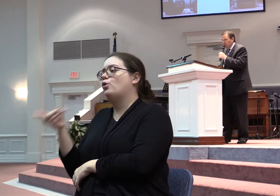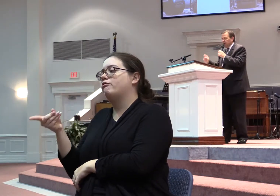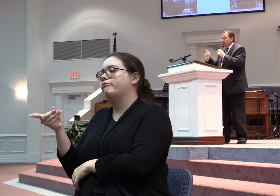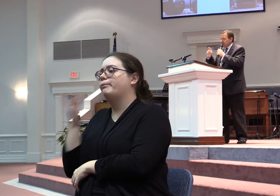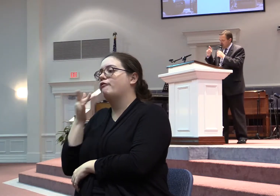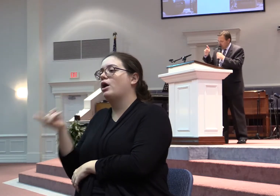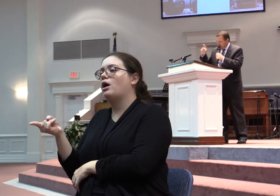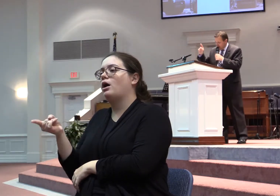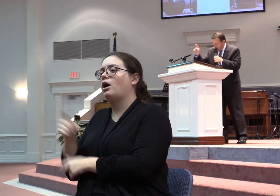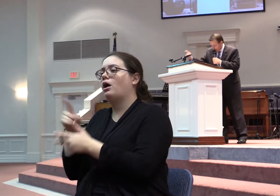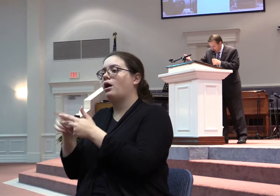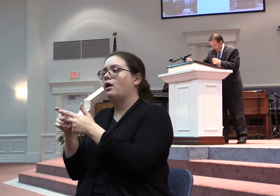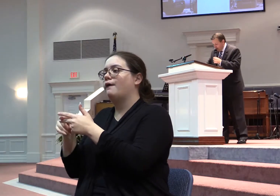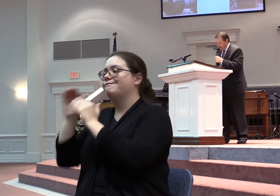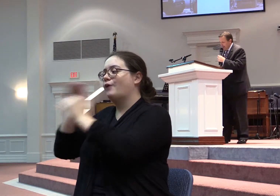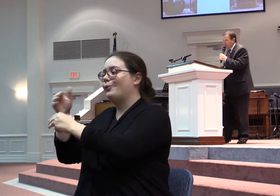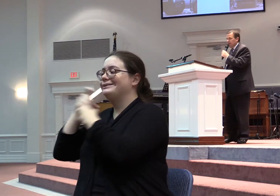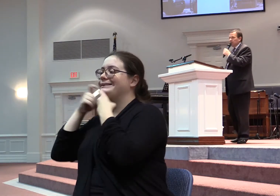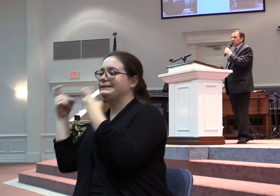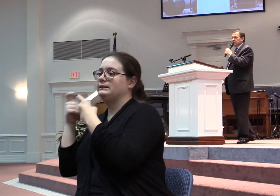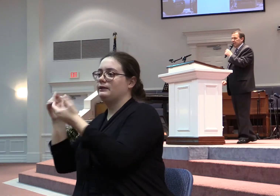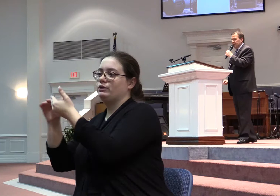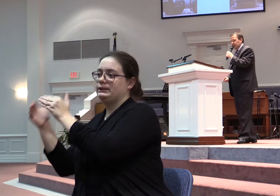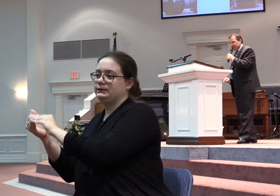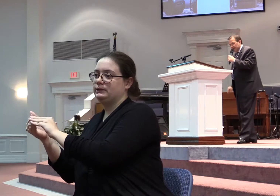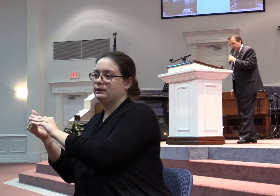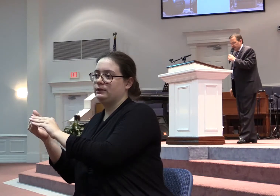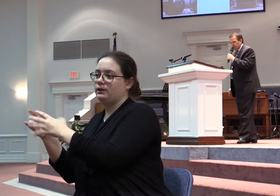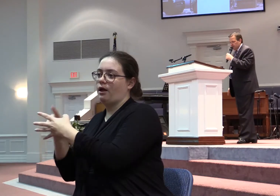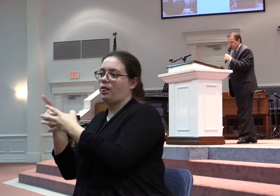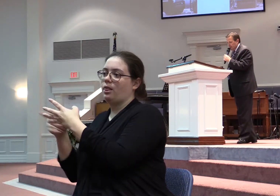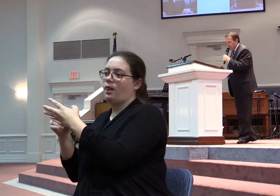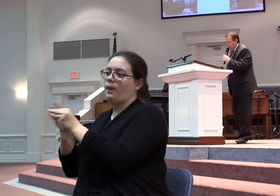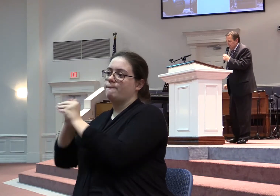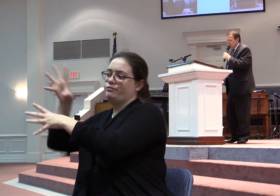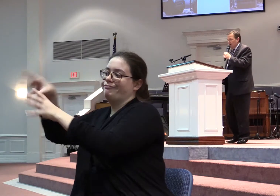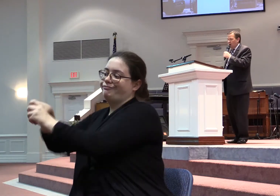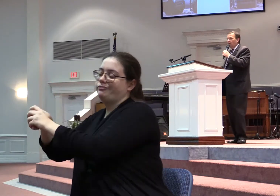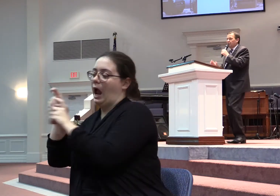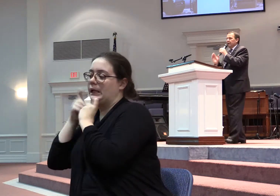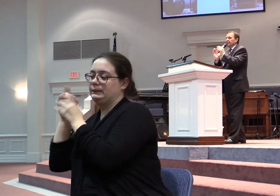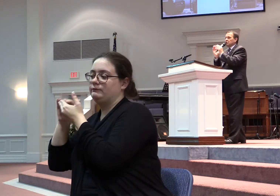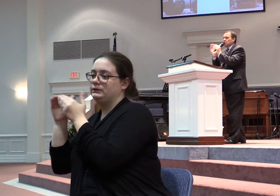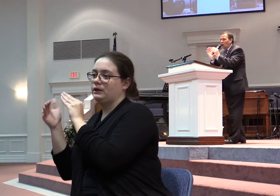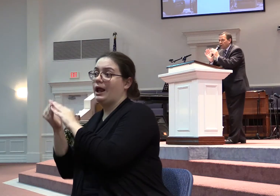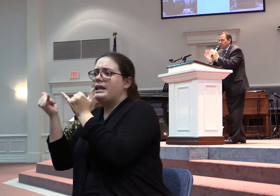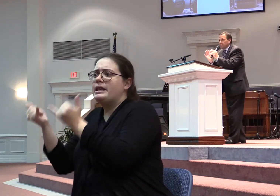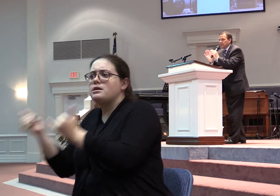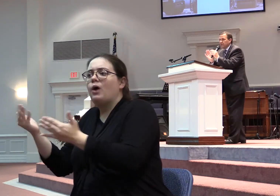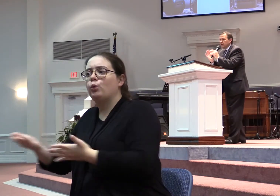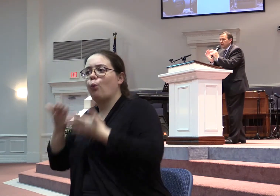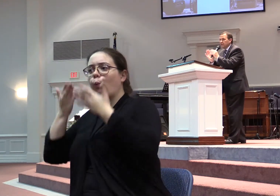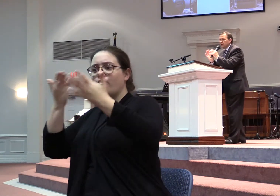then pointed his tents towards Sodom. He then was setting in the gates of the city. He's now offering his